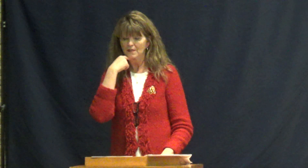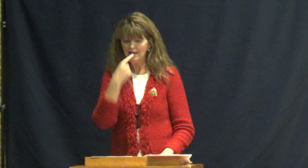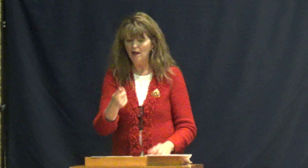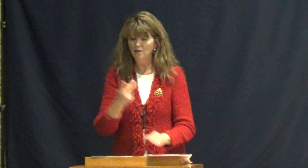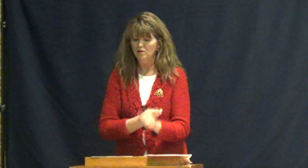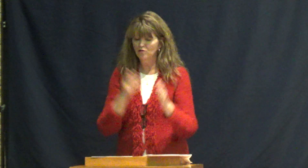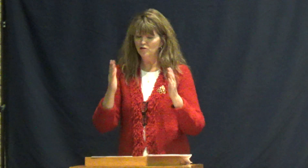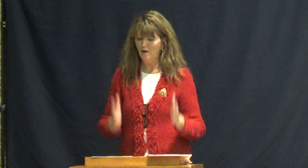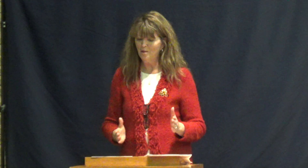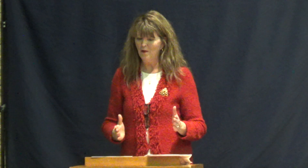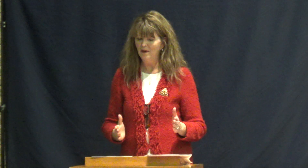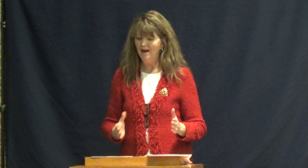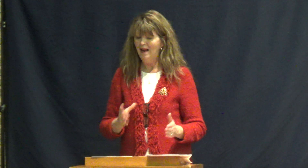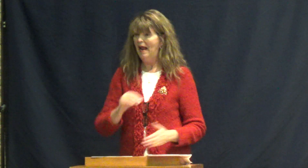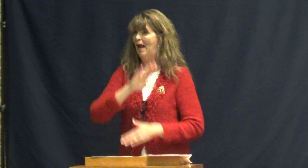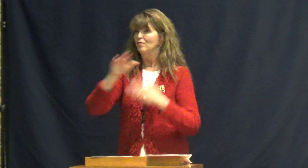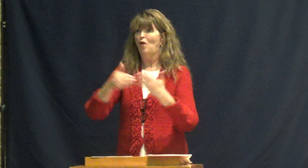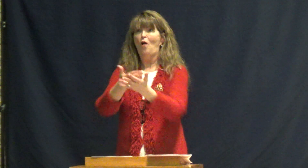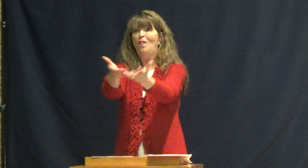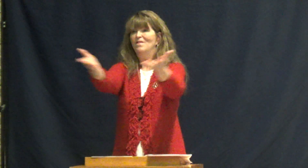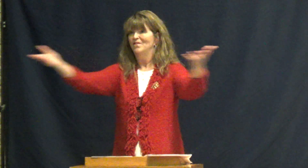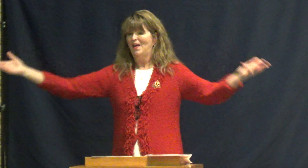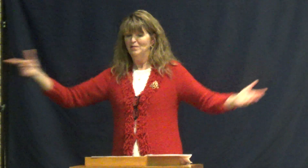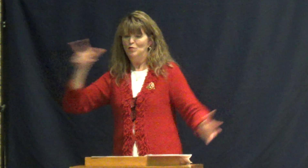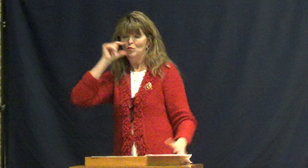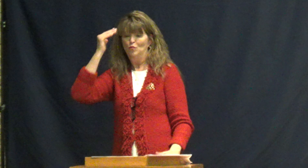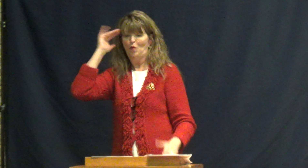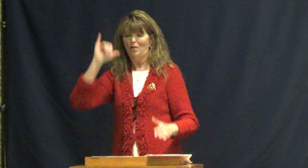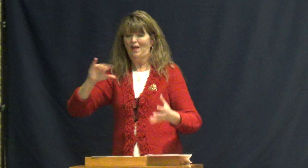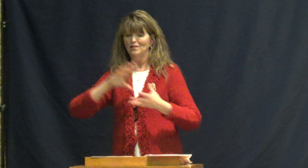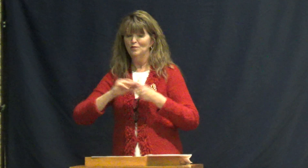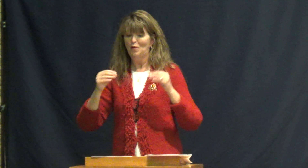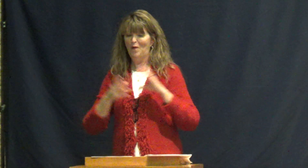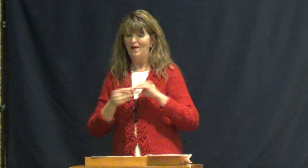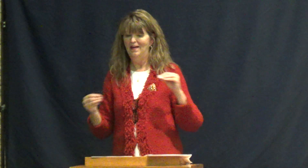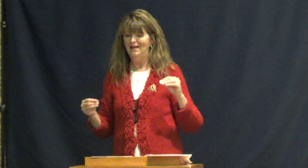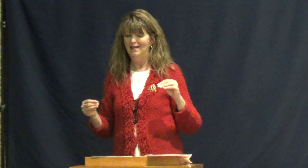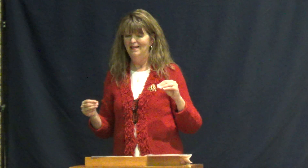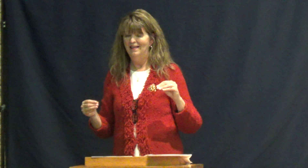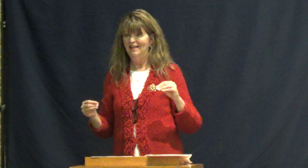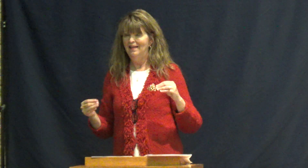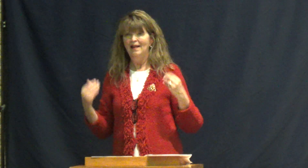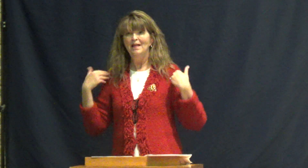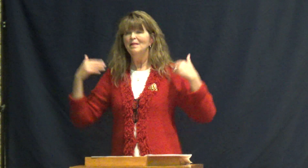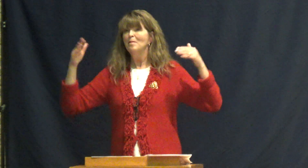And that's what the angel was telling the shepherds, and all of us who know the story.